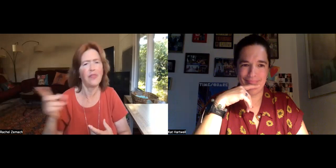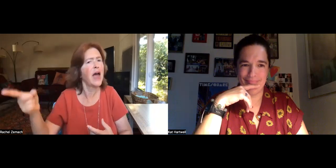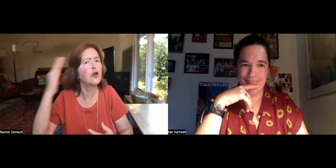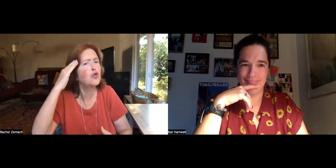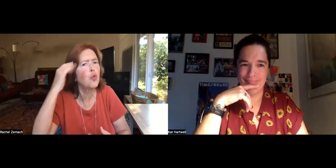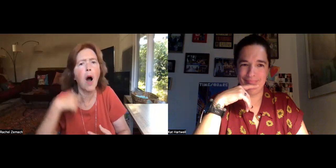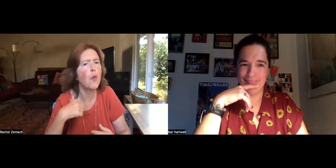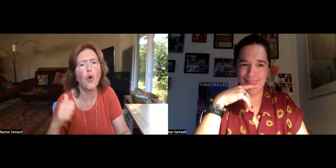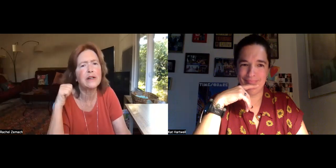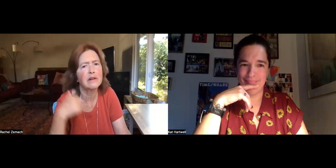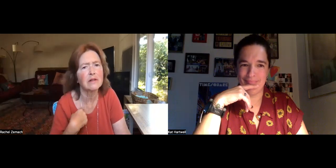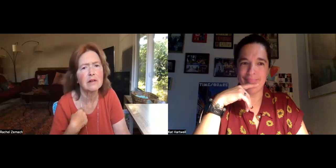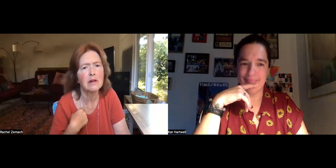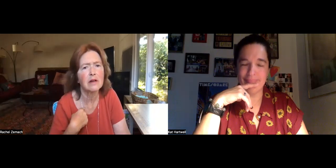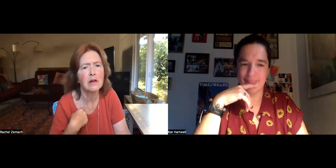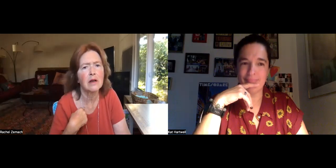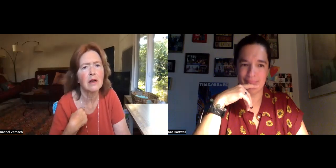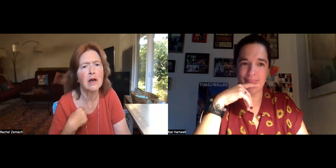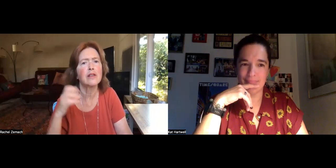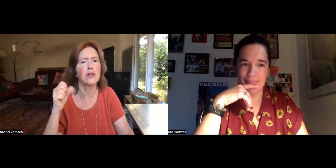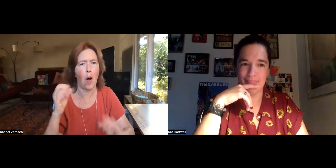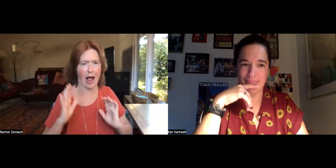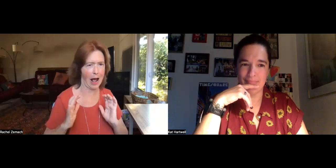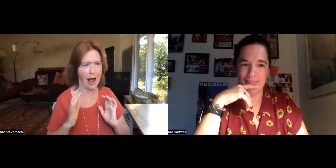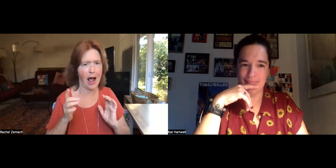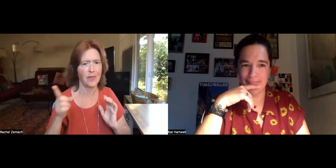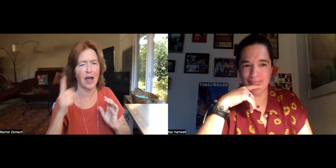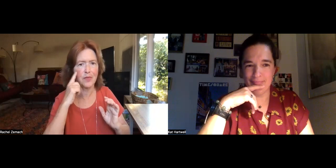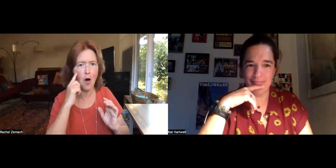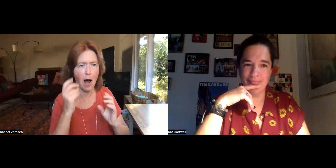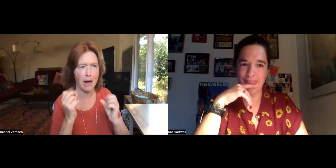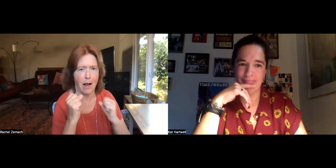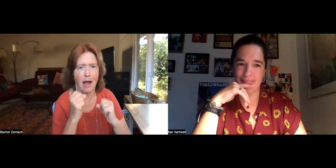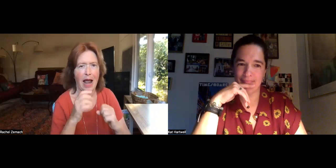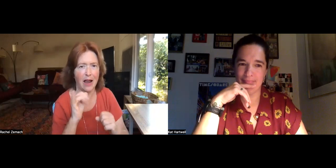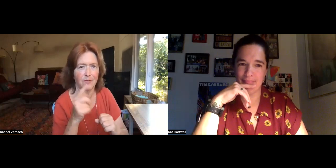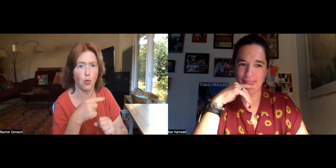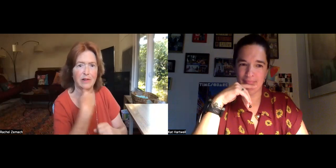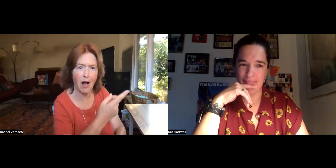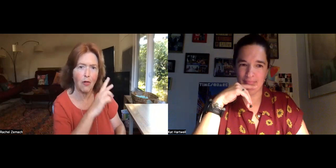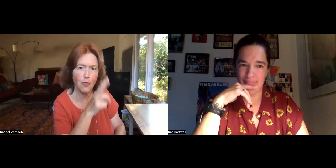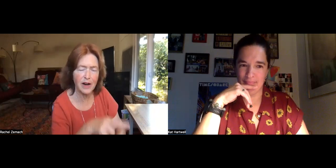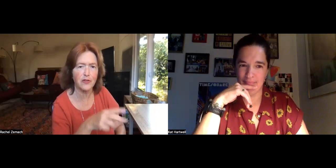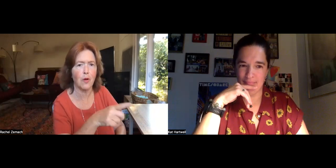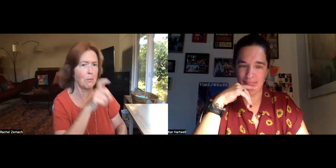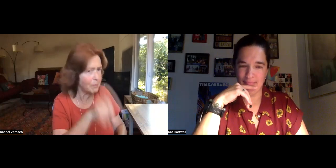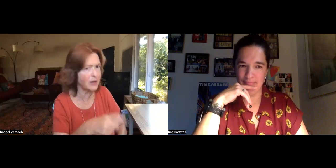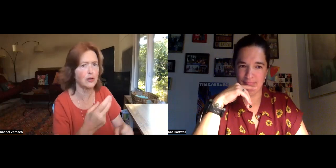They knew I wouldn't. So they thought if we tell Rachel, must